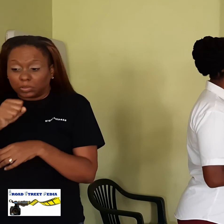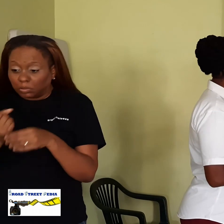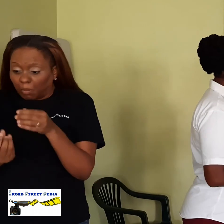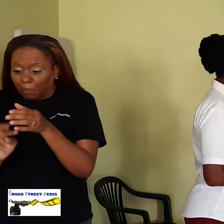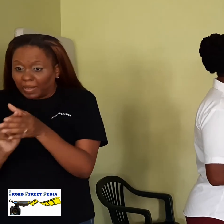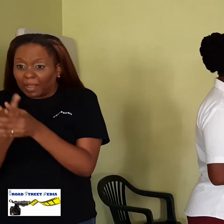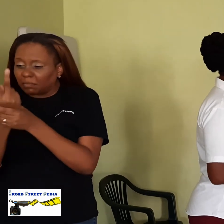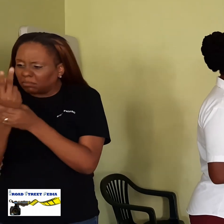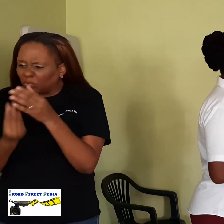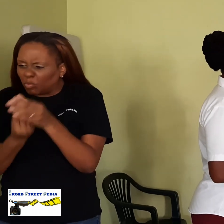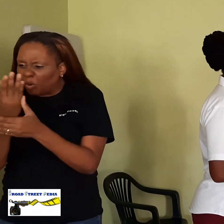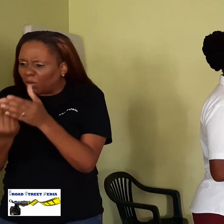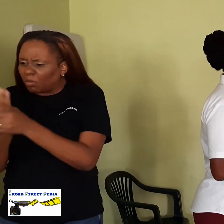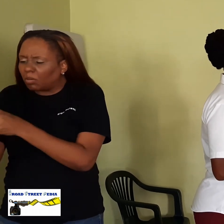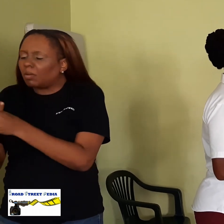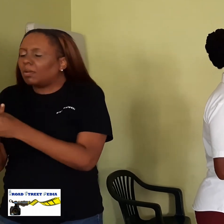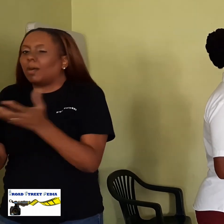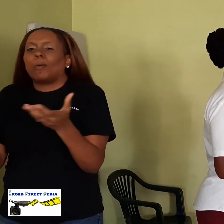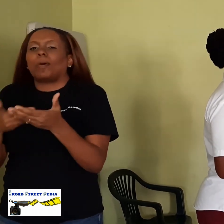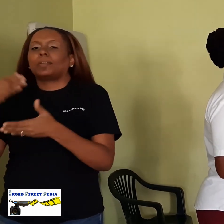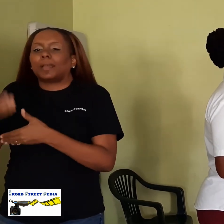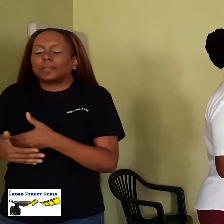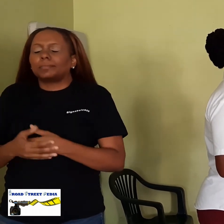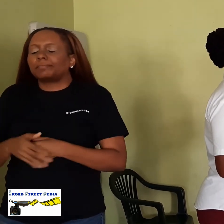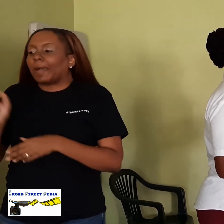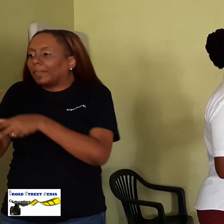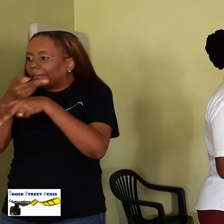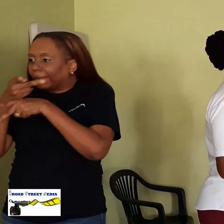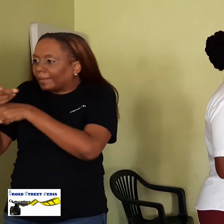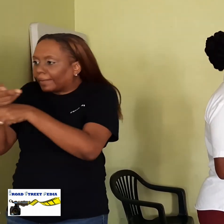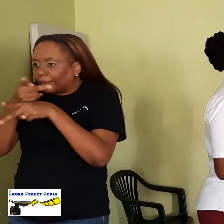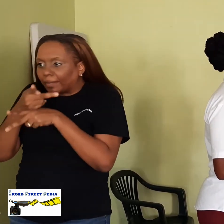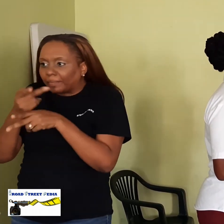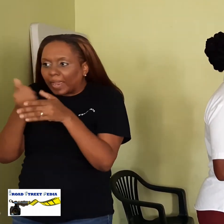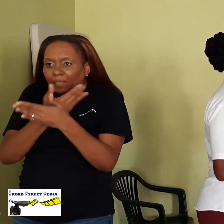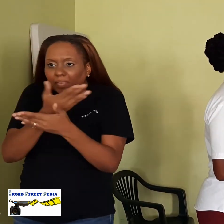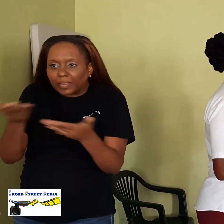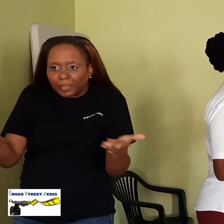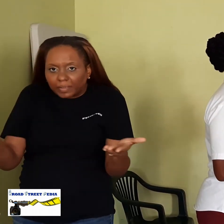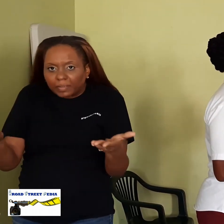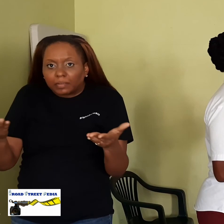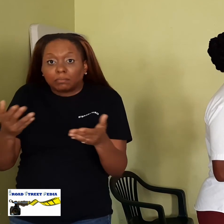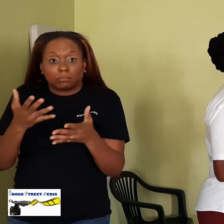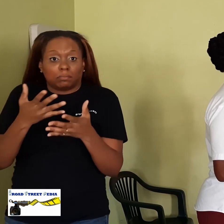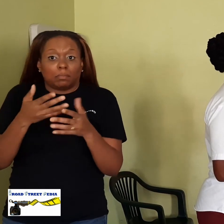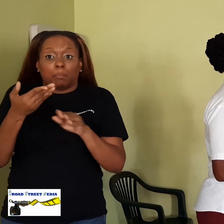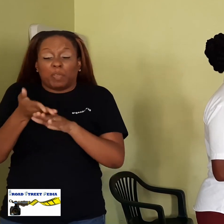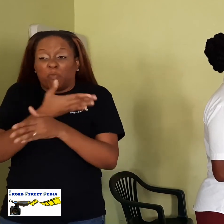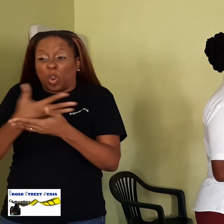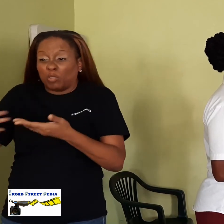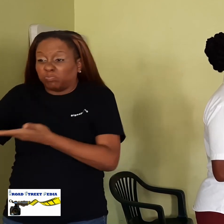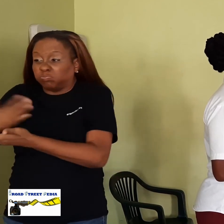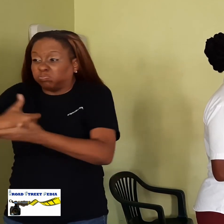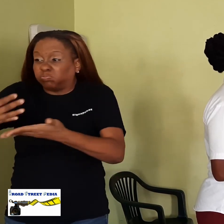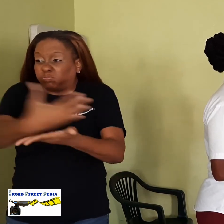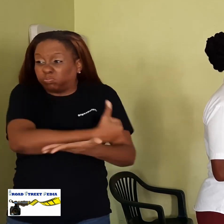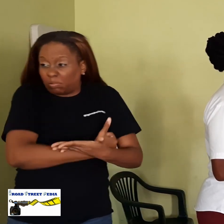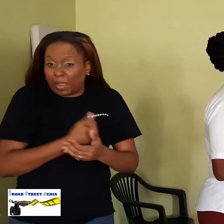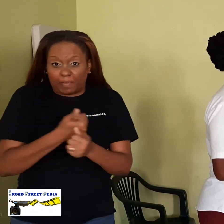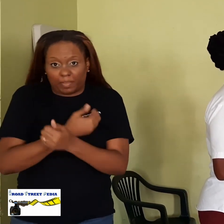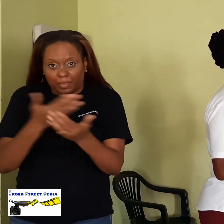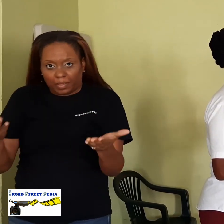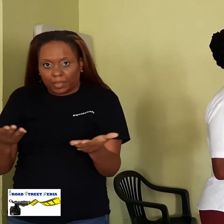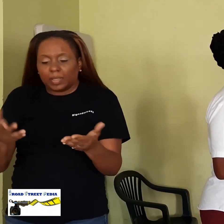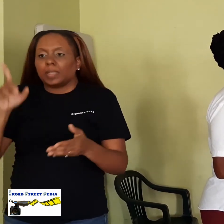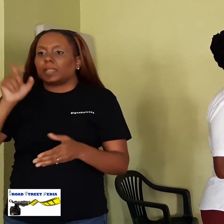have proper maintenance of our crops to carry us to those two levels. So the quality of products we